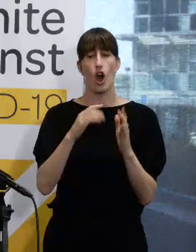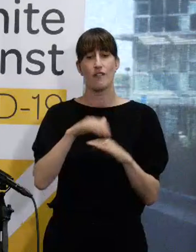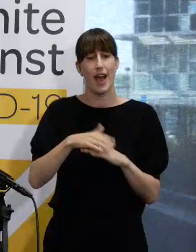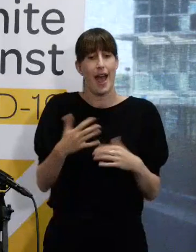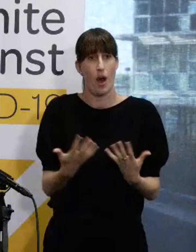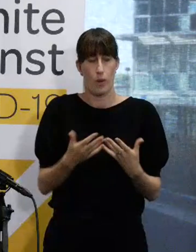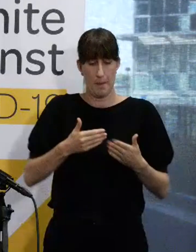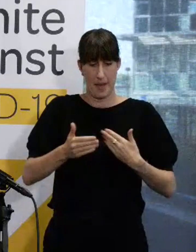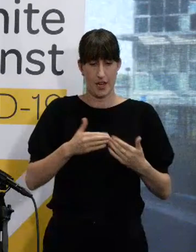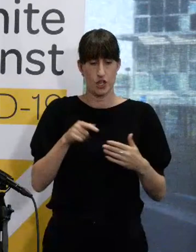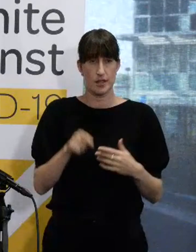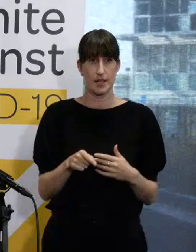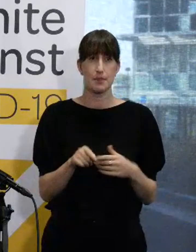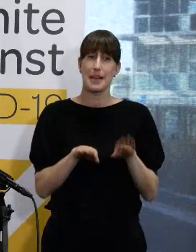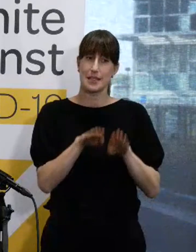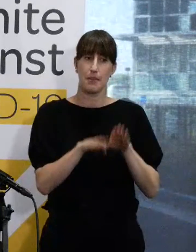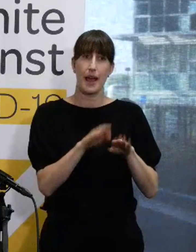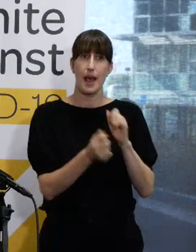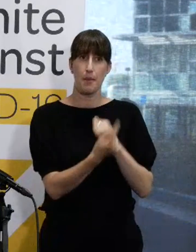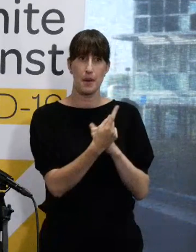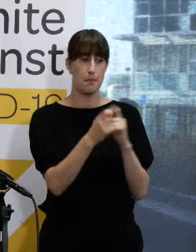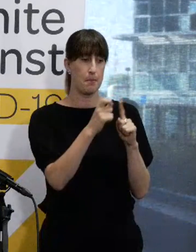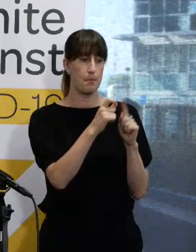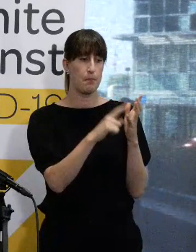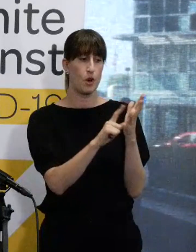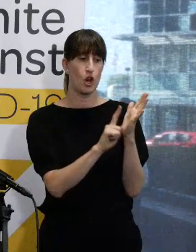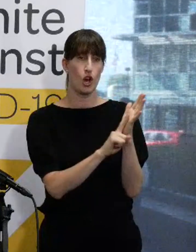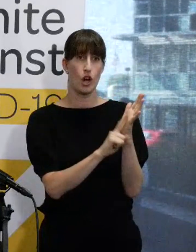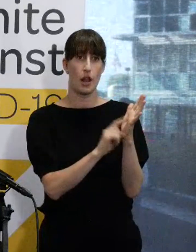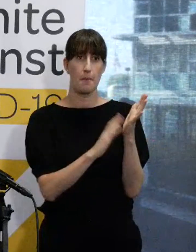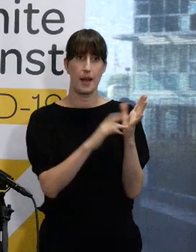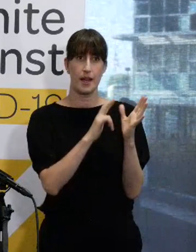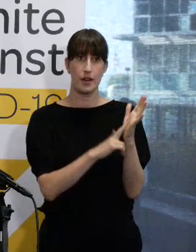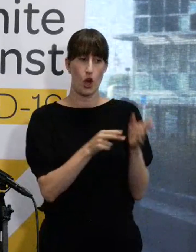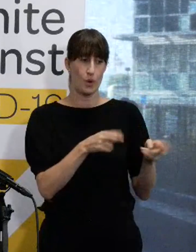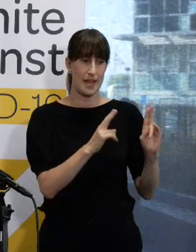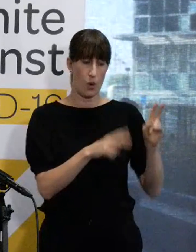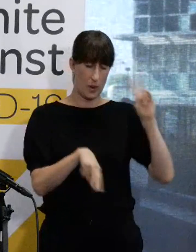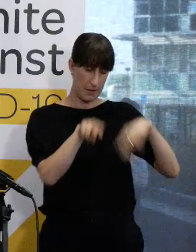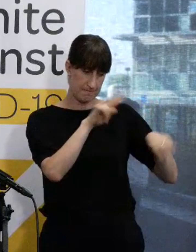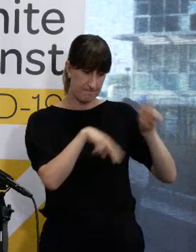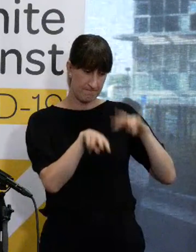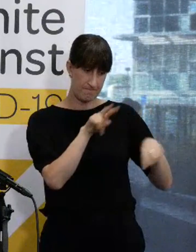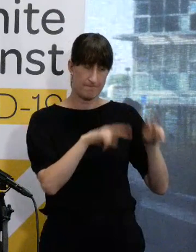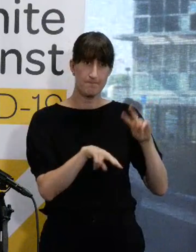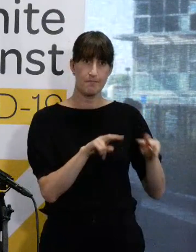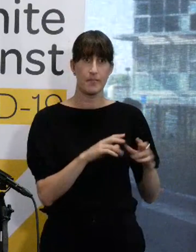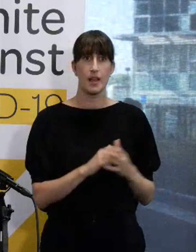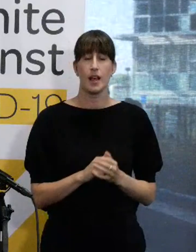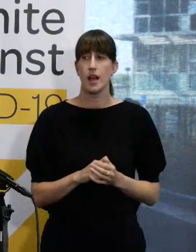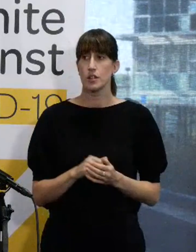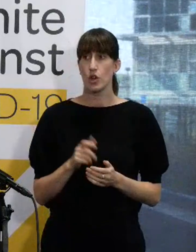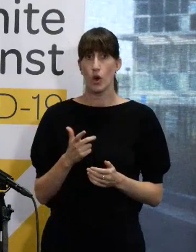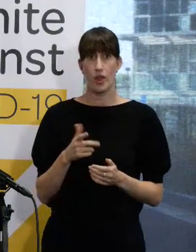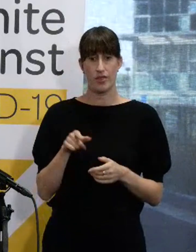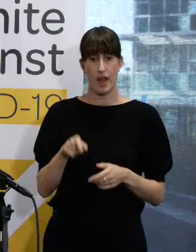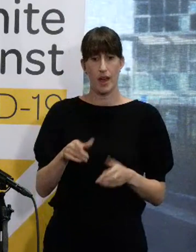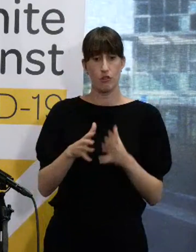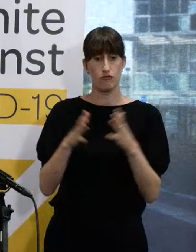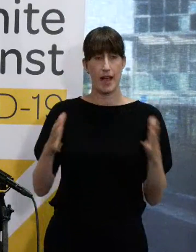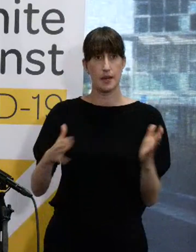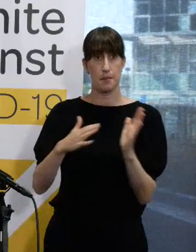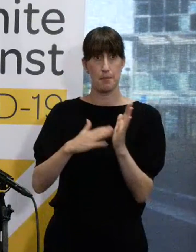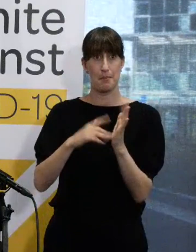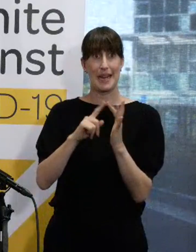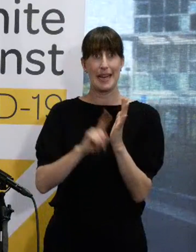Previously, so we're looking at again a similar approach. I should say that an assessment of the ventilation in that facility was already in progress, so that will be a